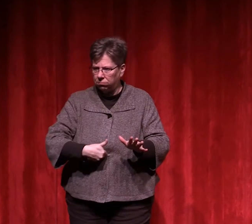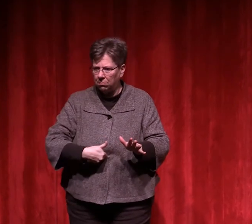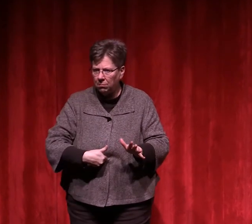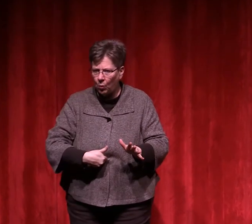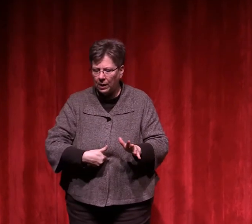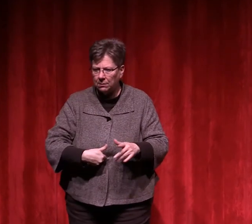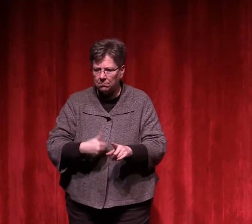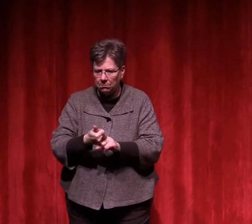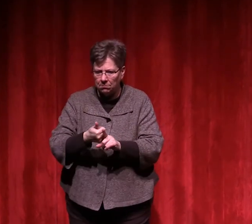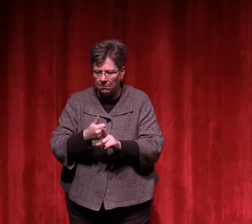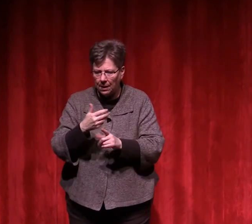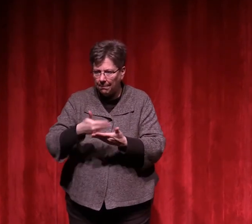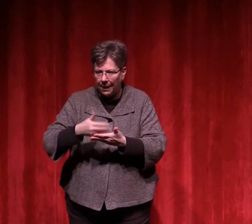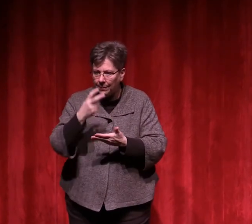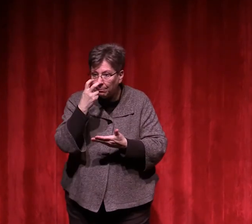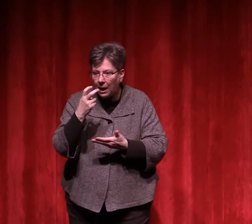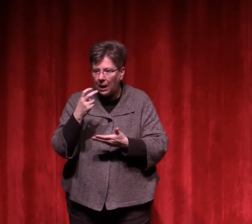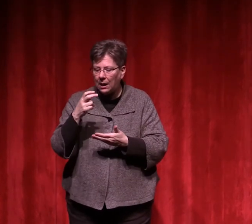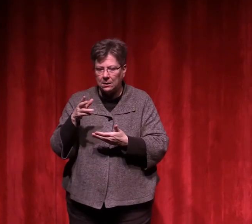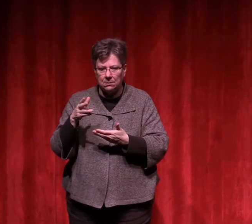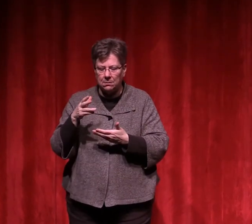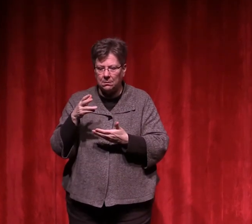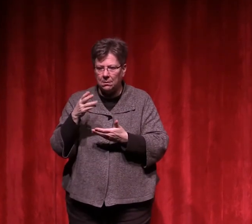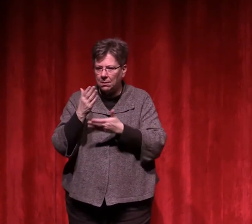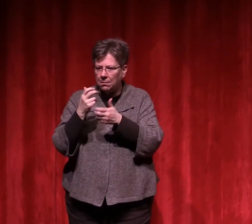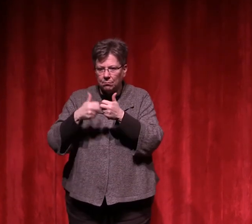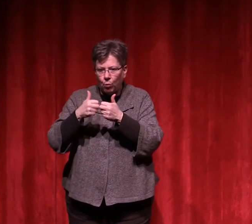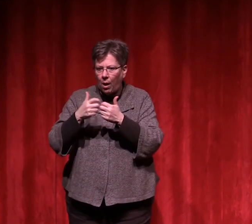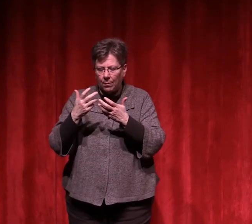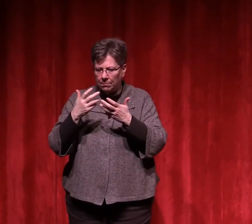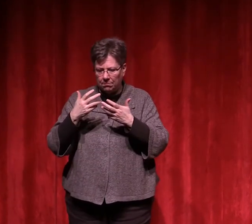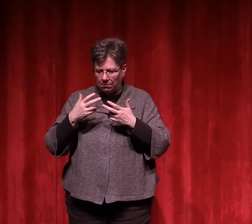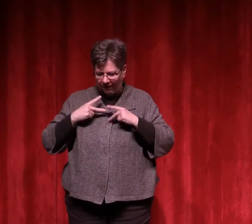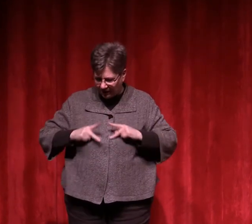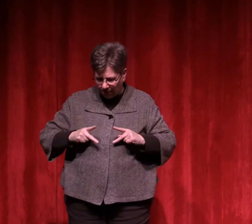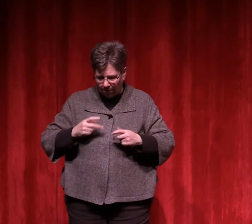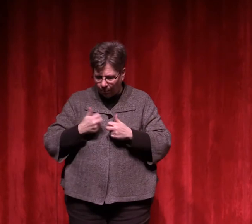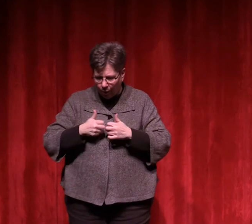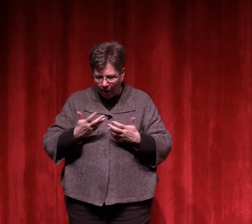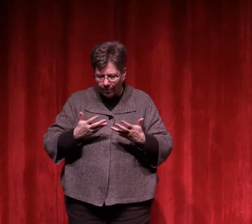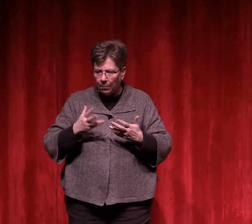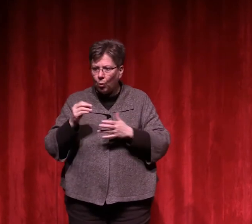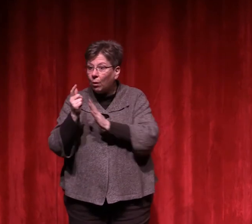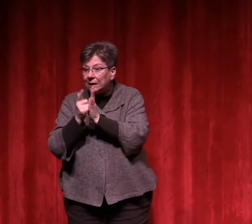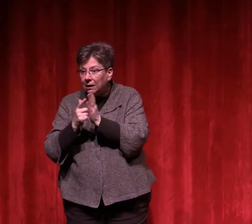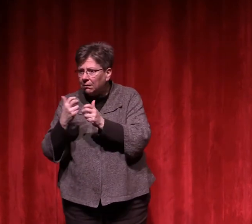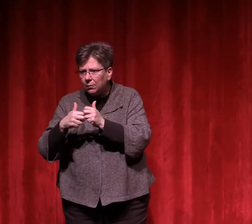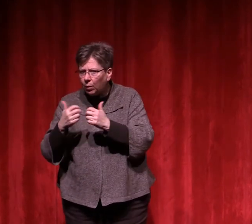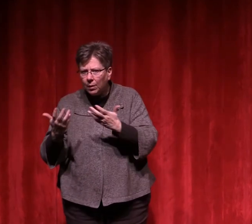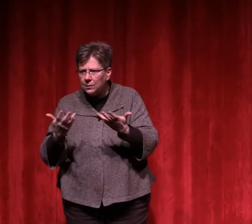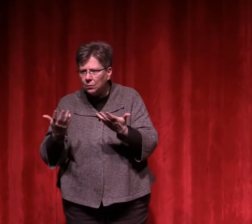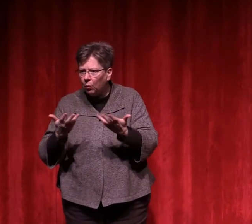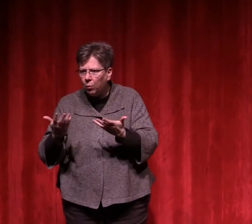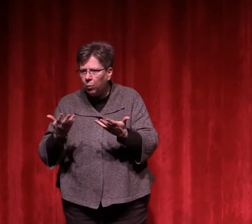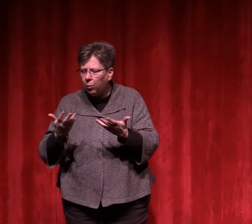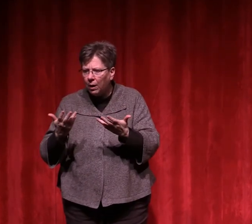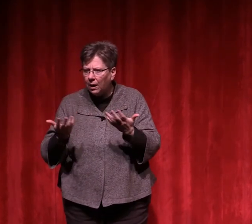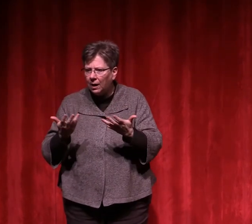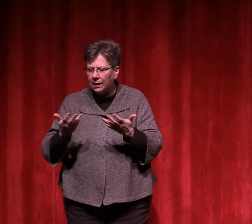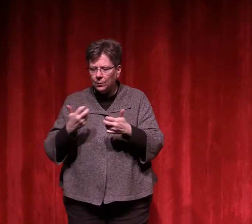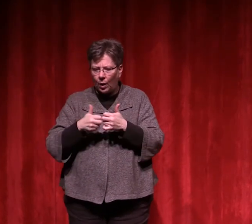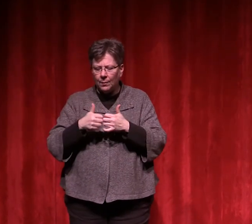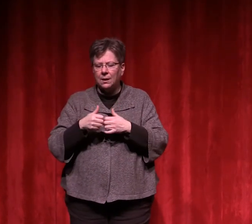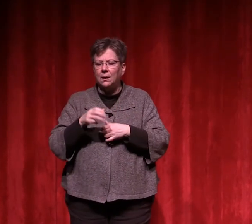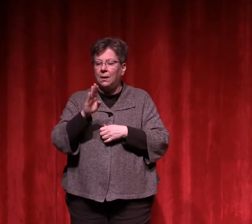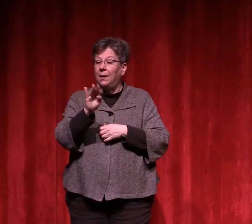baby blind? Does she have a cleft palate? Are there legal problems? And